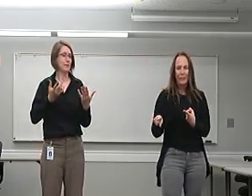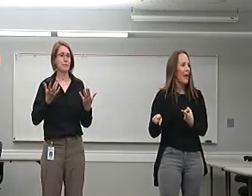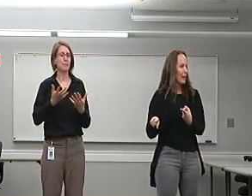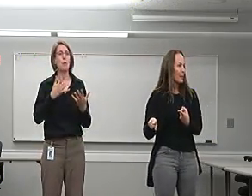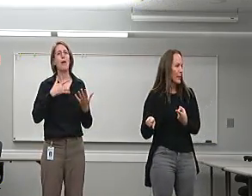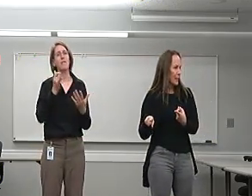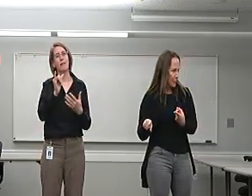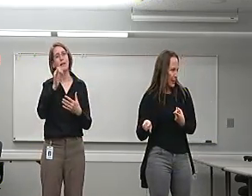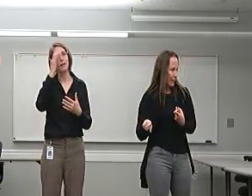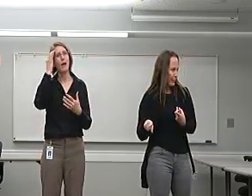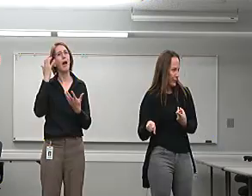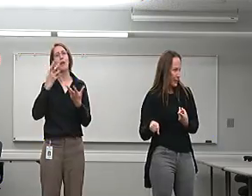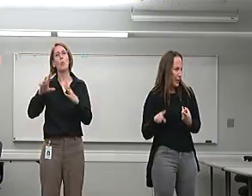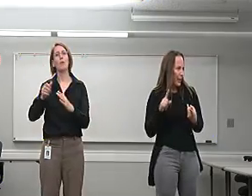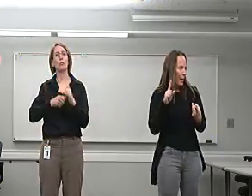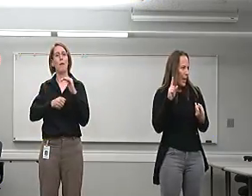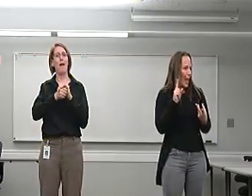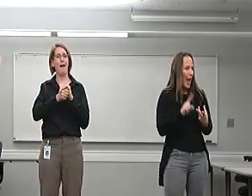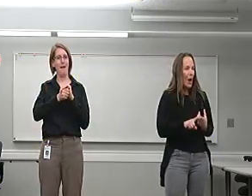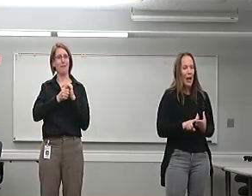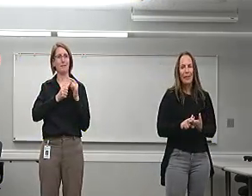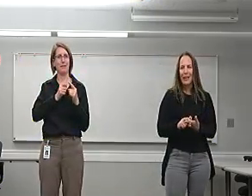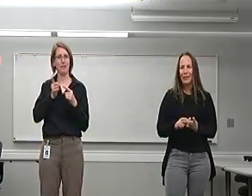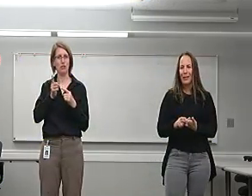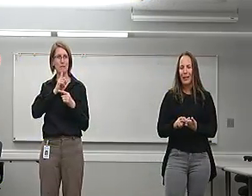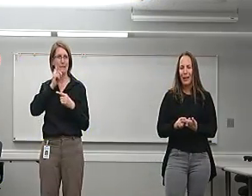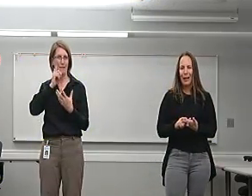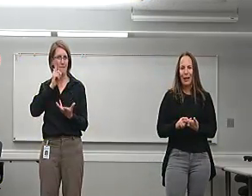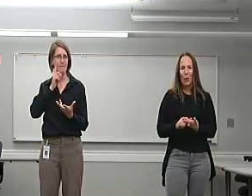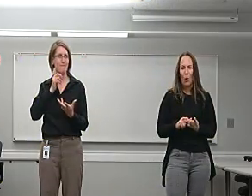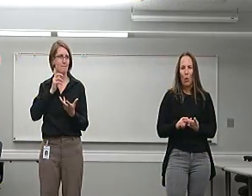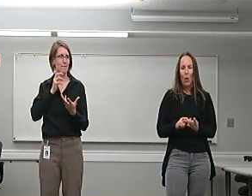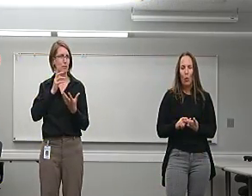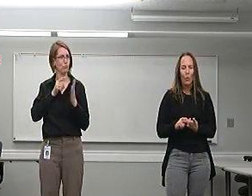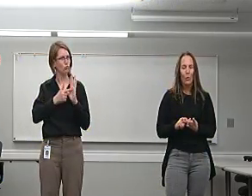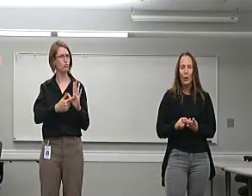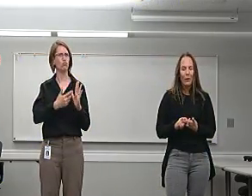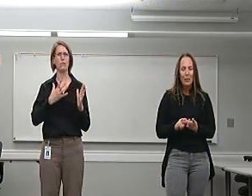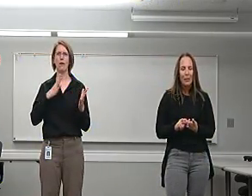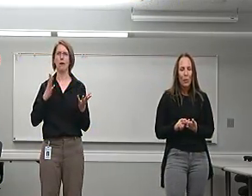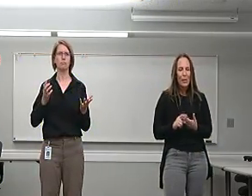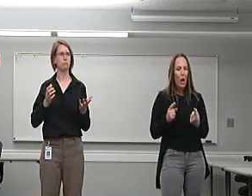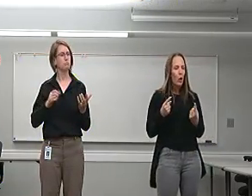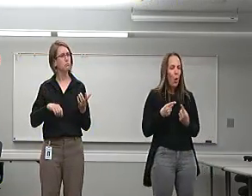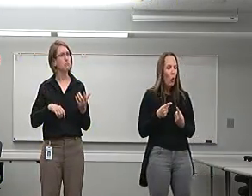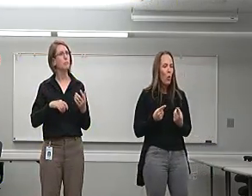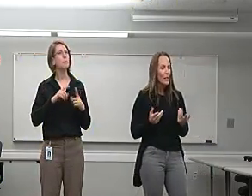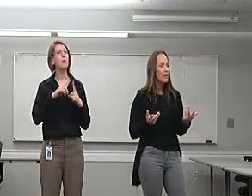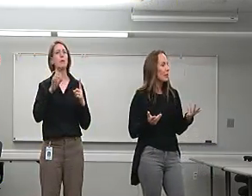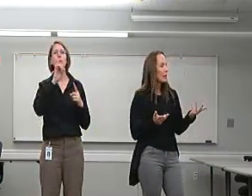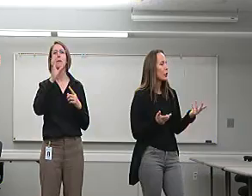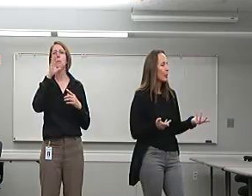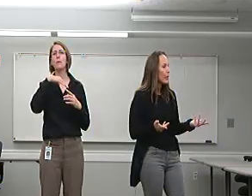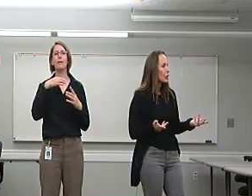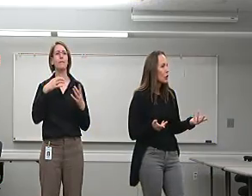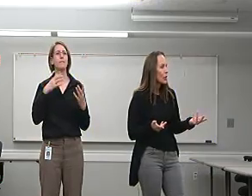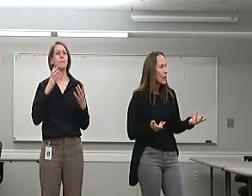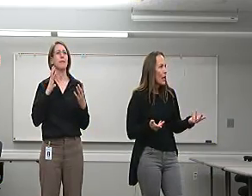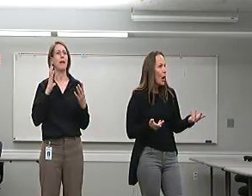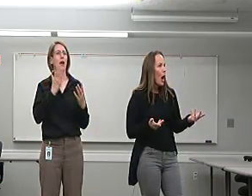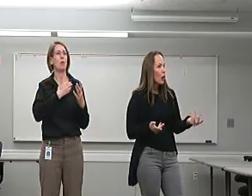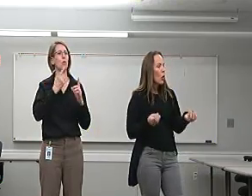deaf. And then the weirdest thing was, our goal wasn't clear speech. Our goal